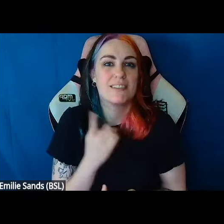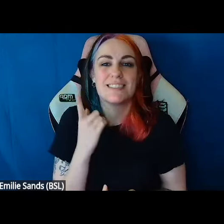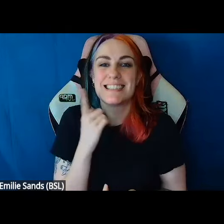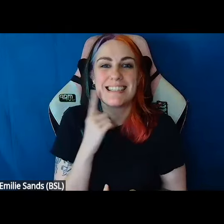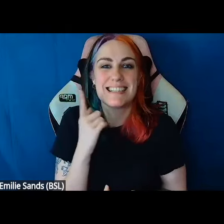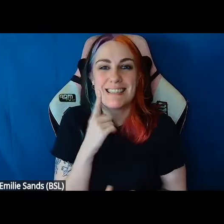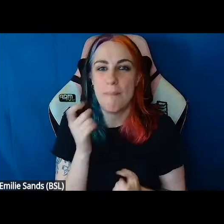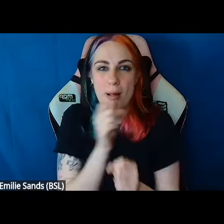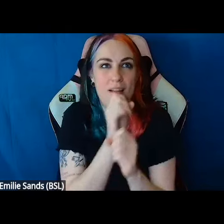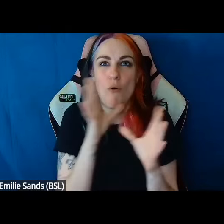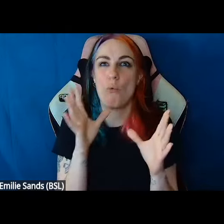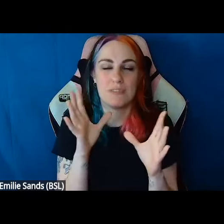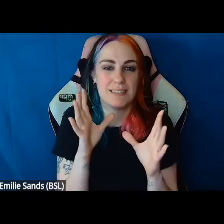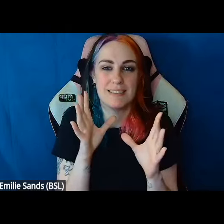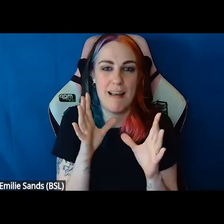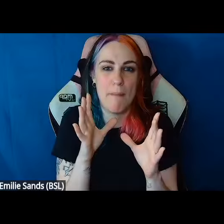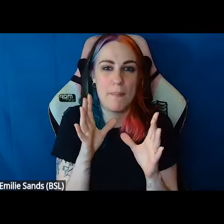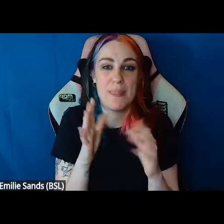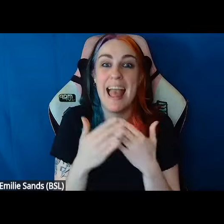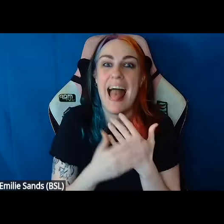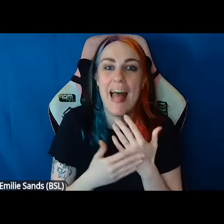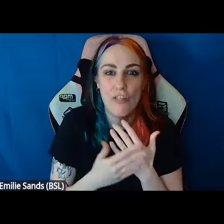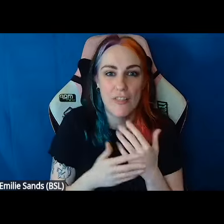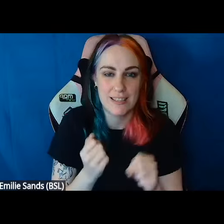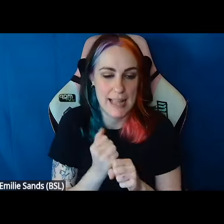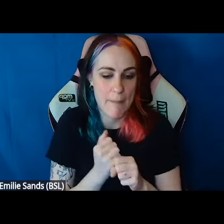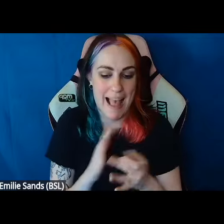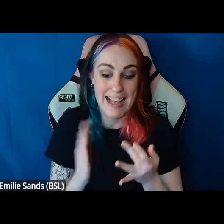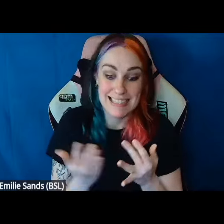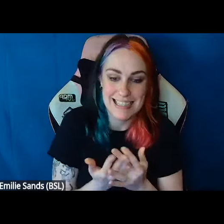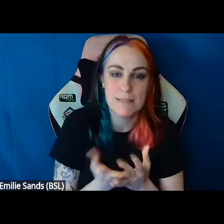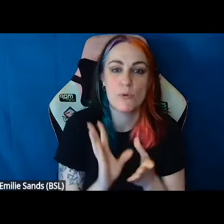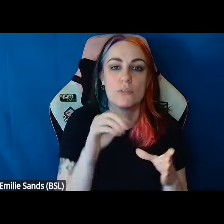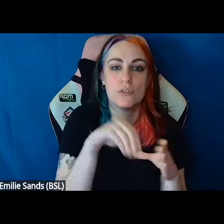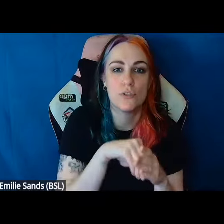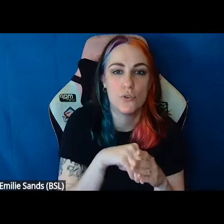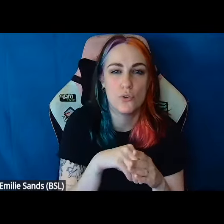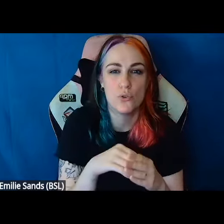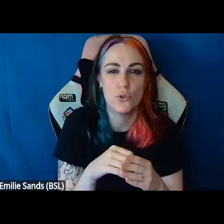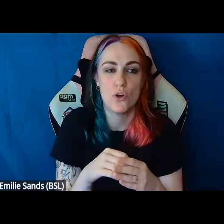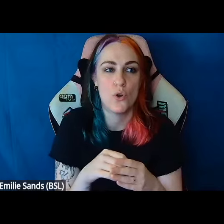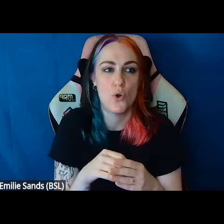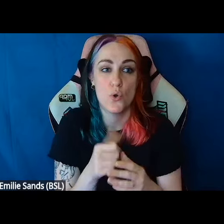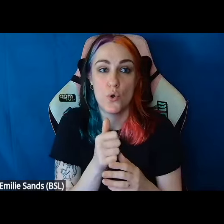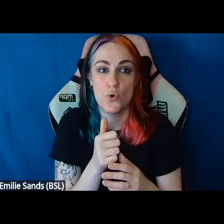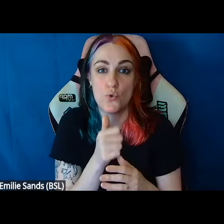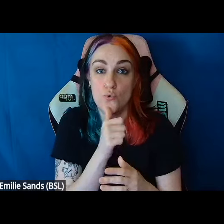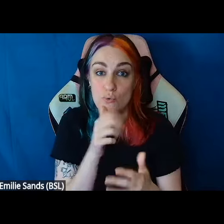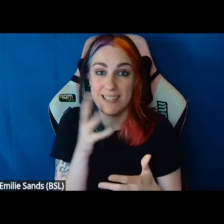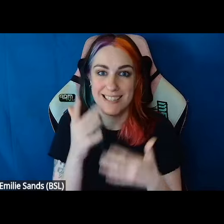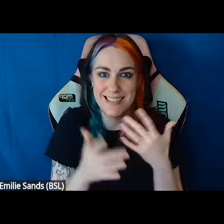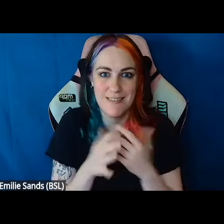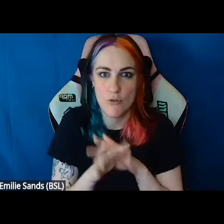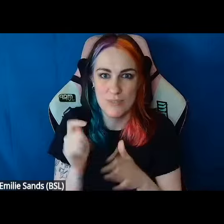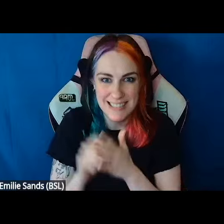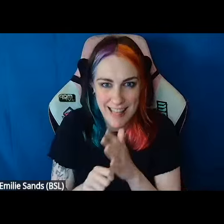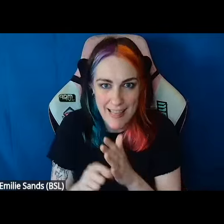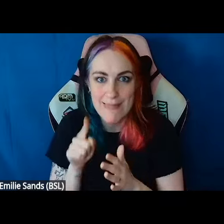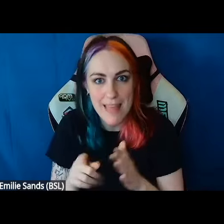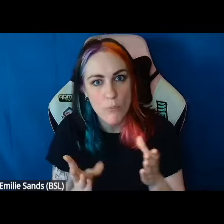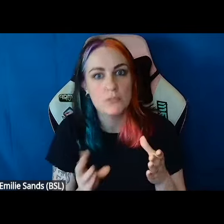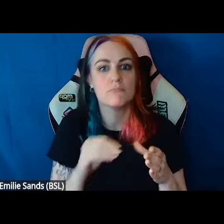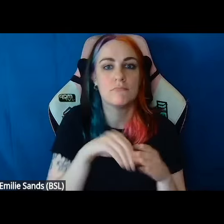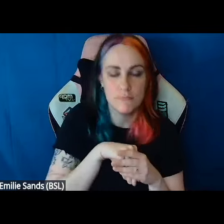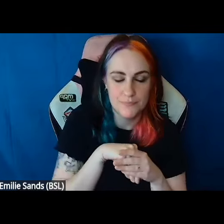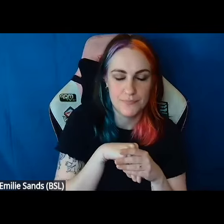of the game. Accessibility was part of it, not selling user data was part of it. And, someone had